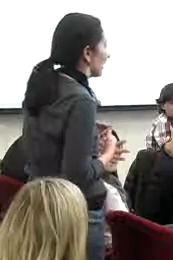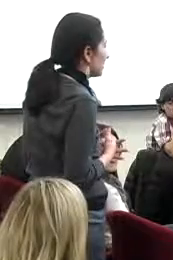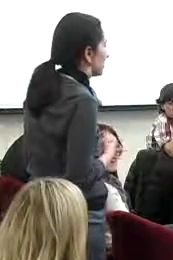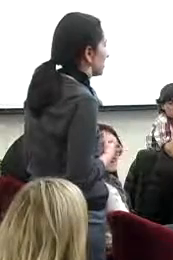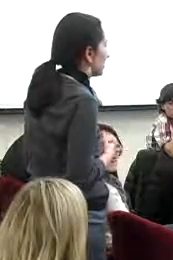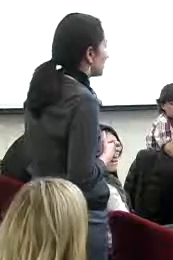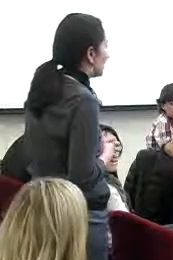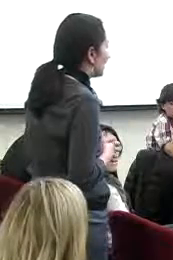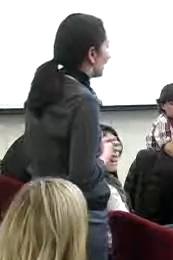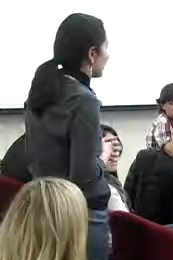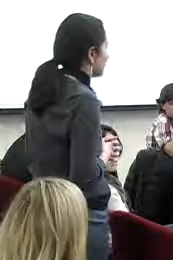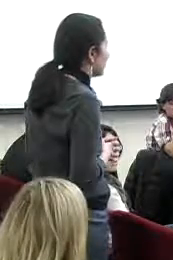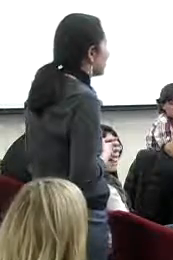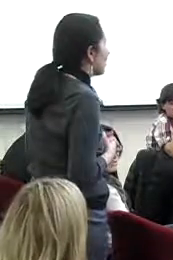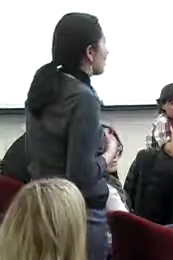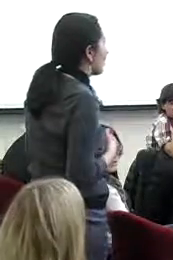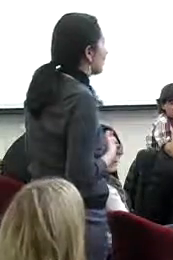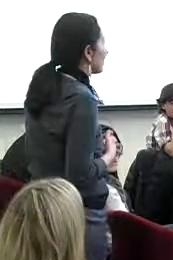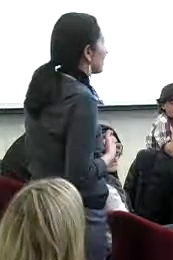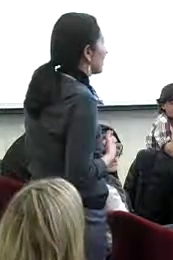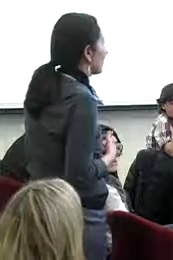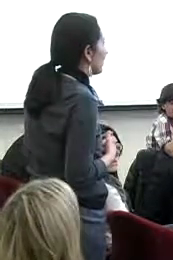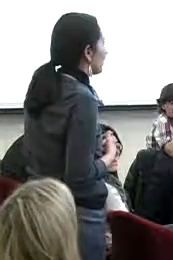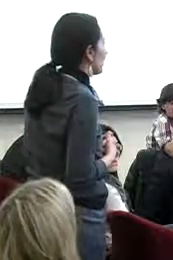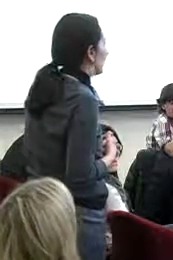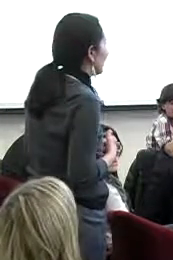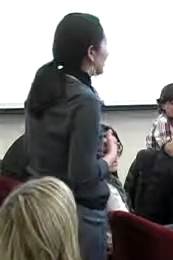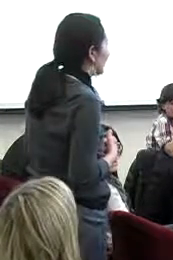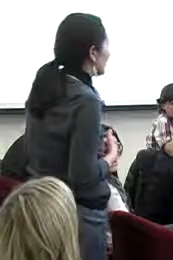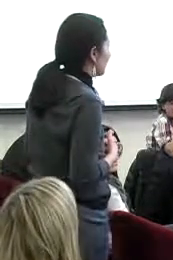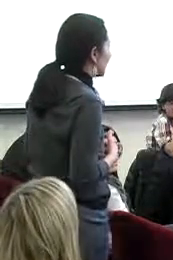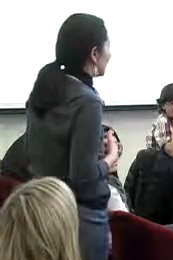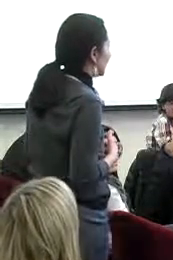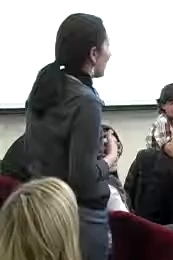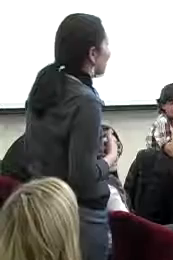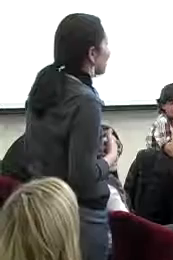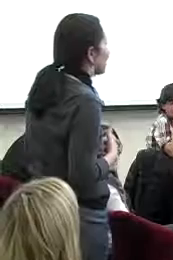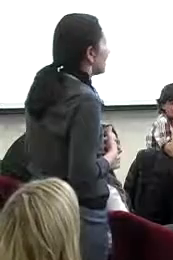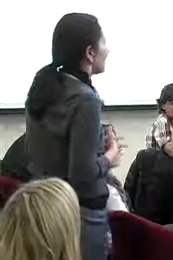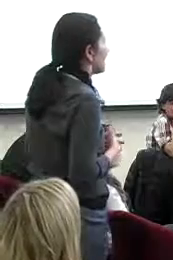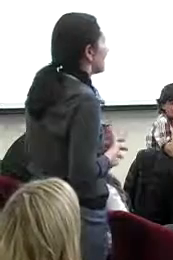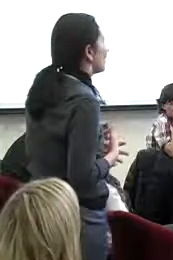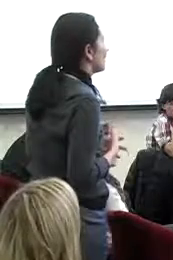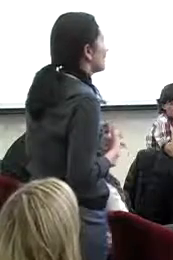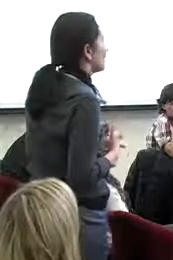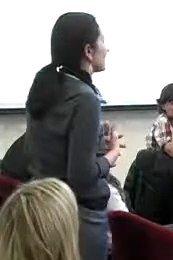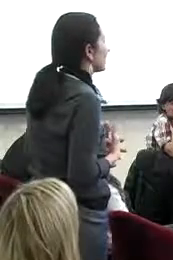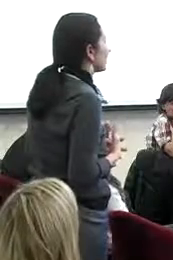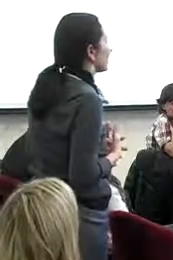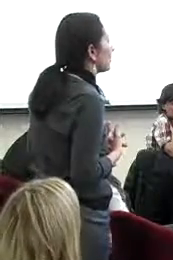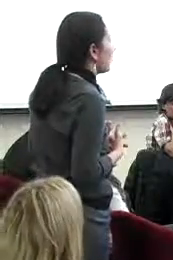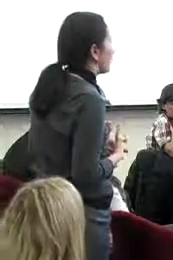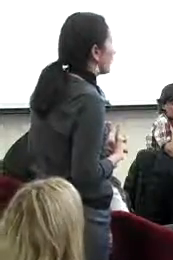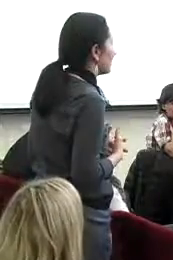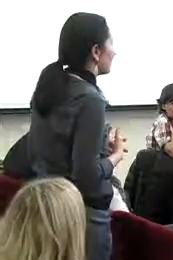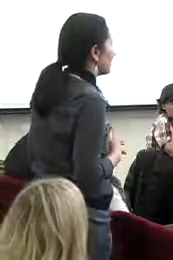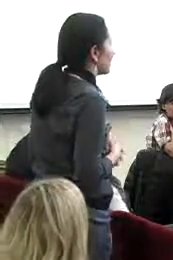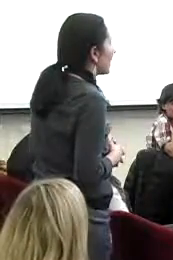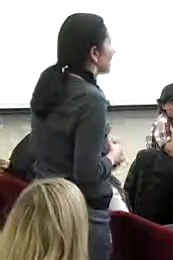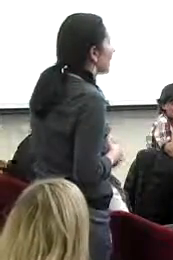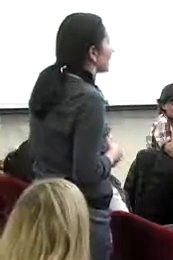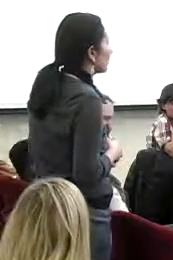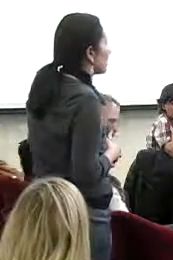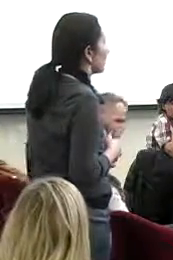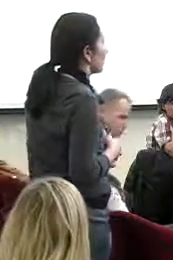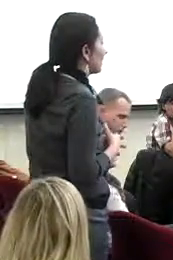gender education in relation to human rights, where is the role of educating the boys and men, and how? And I know that it's very difficult for buy-in,